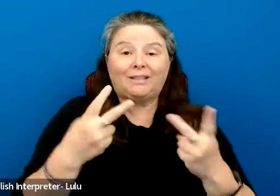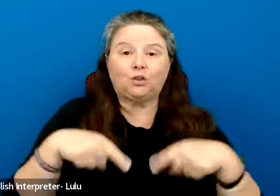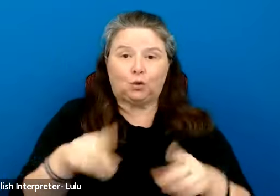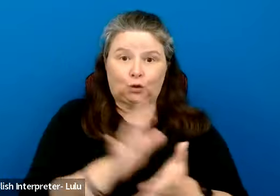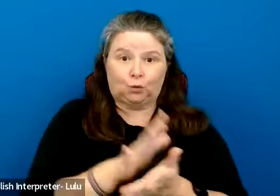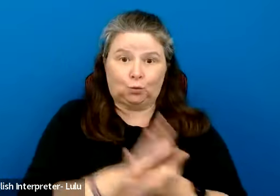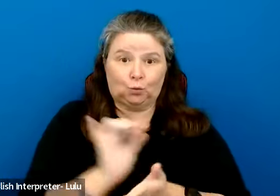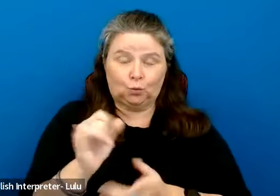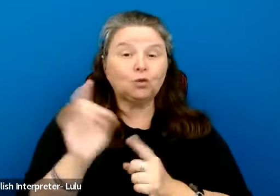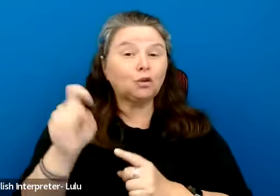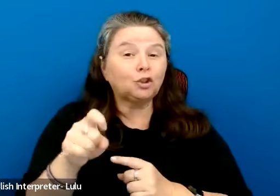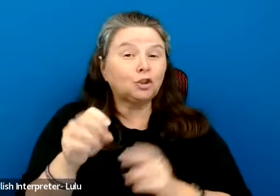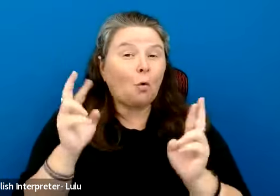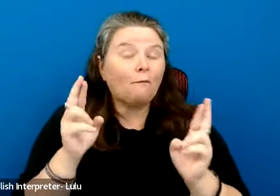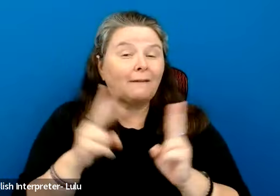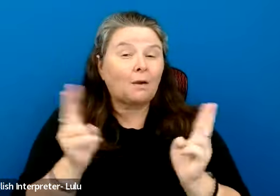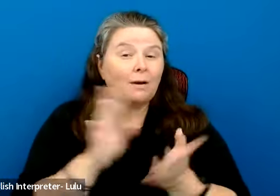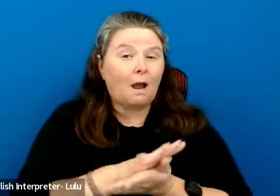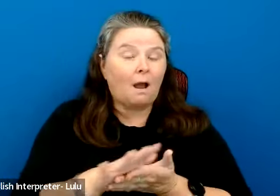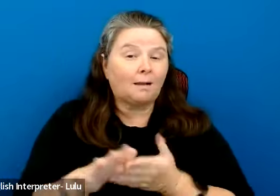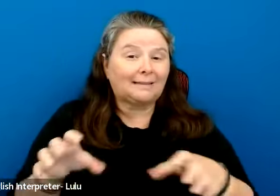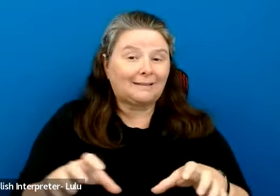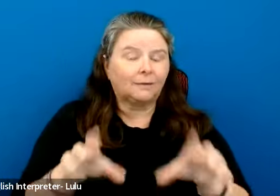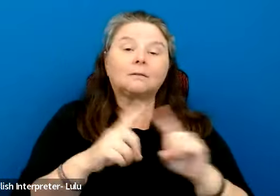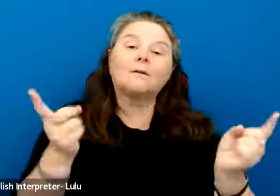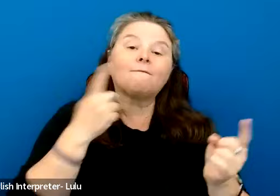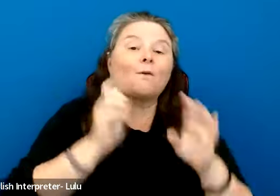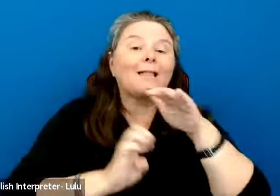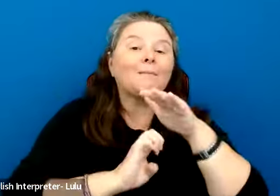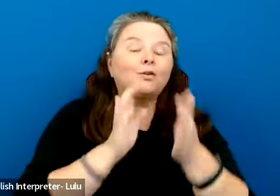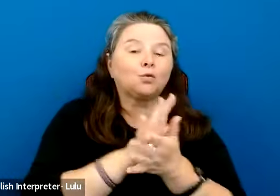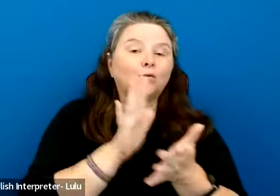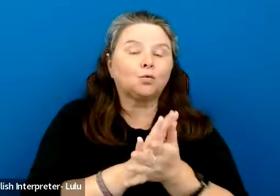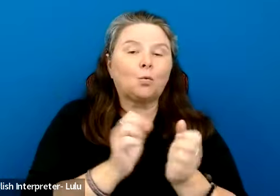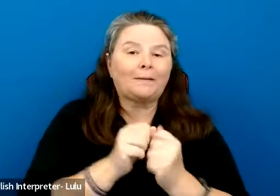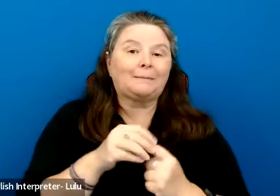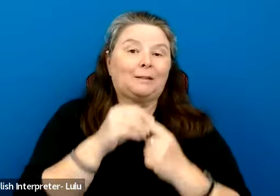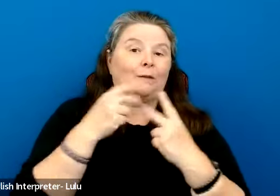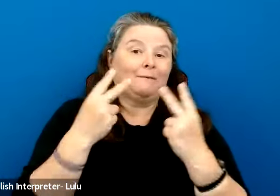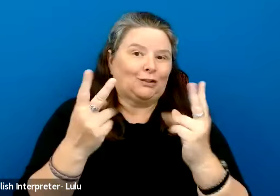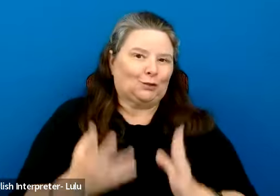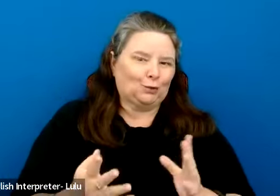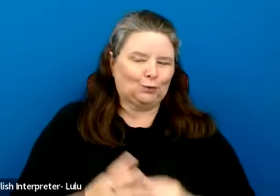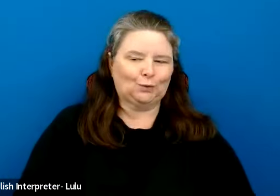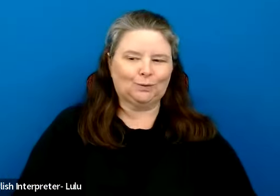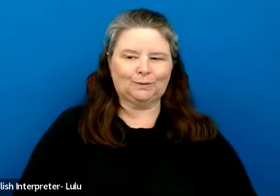And so it should be hopefully a very nice activity, at least for the elementary school, with the special visitor.